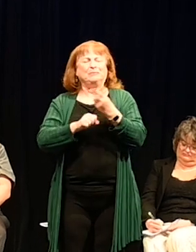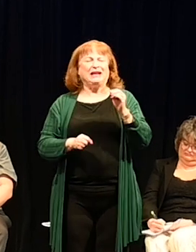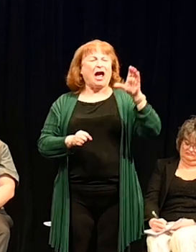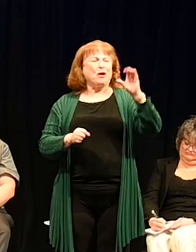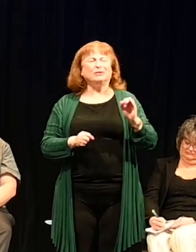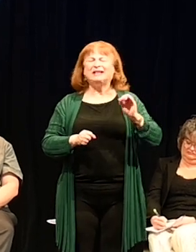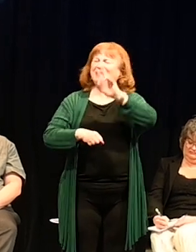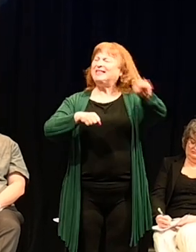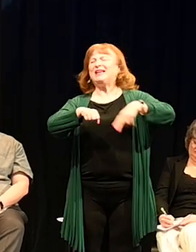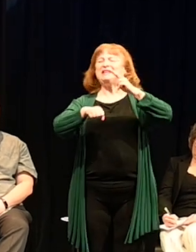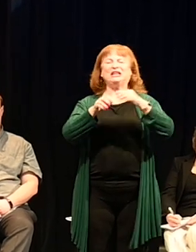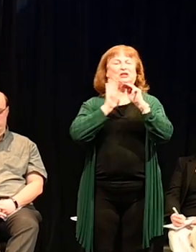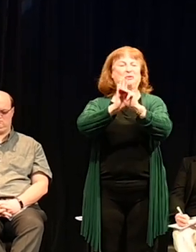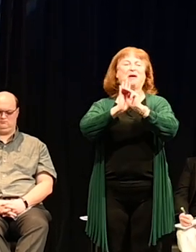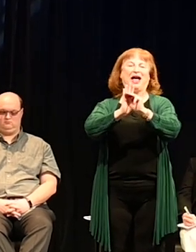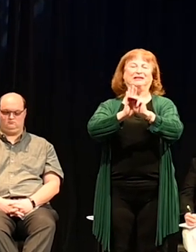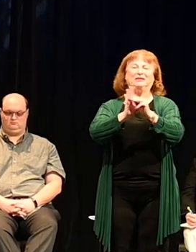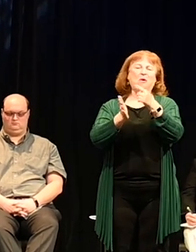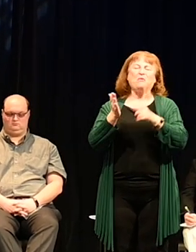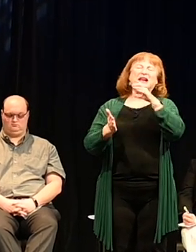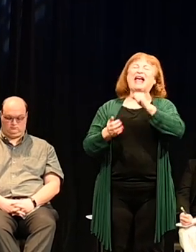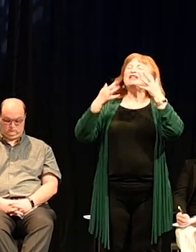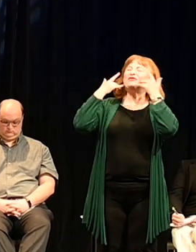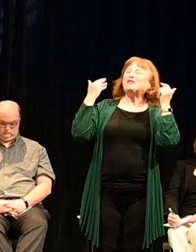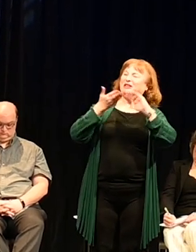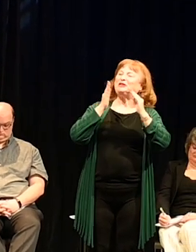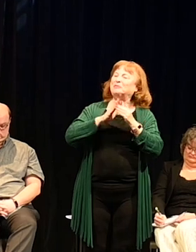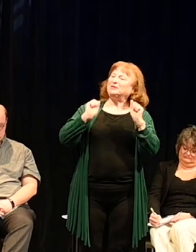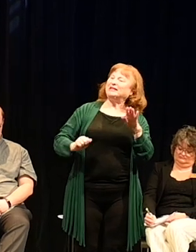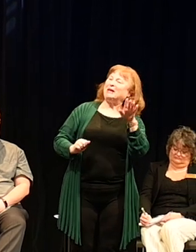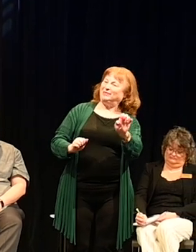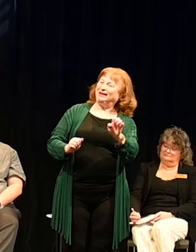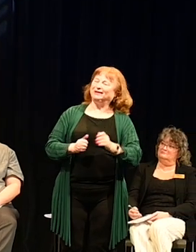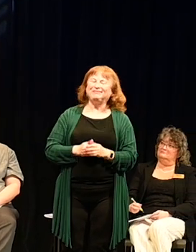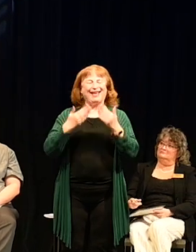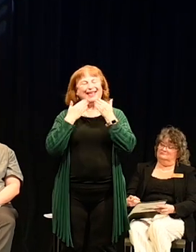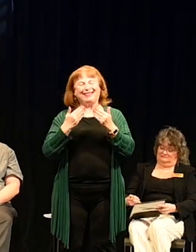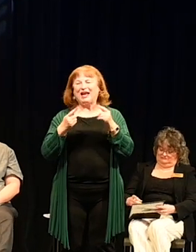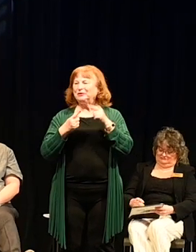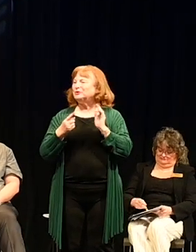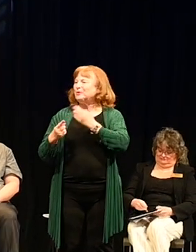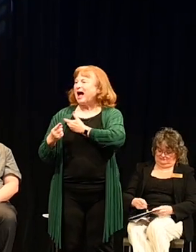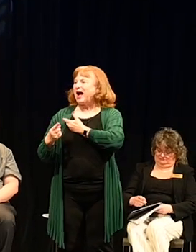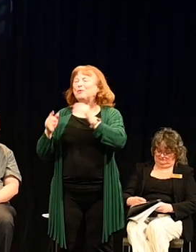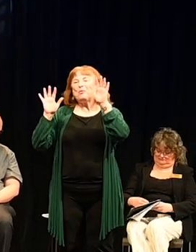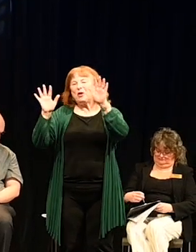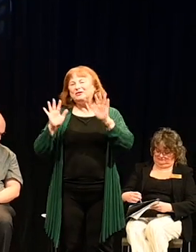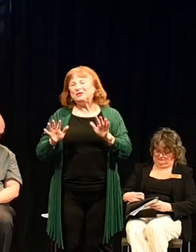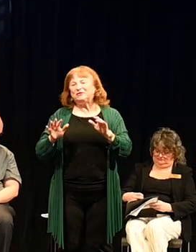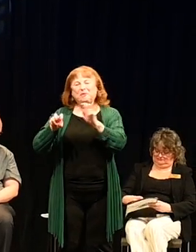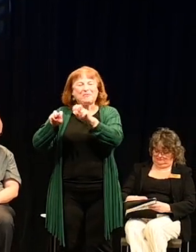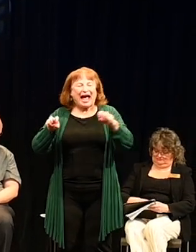County the national model of what an age-friendly community can be. Thank you to our